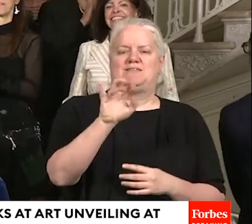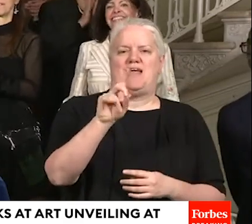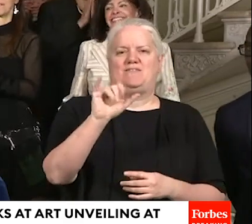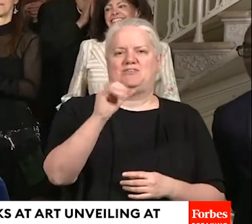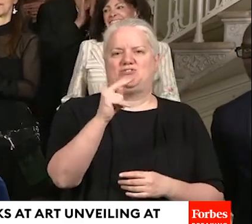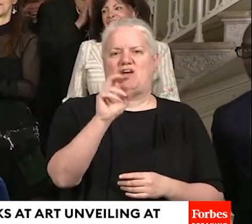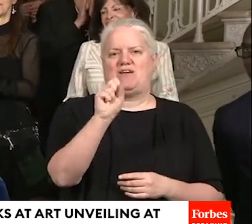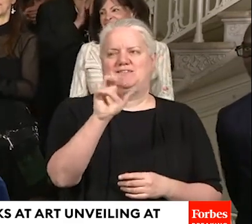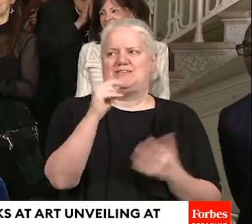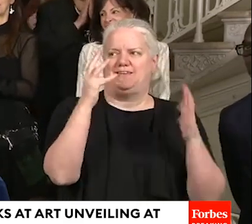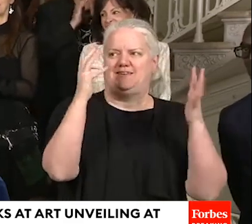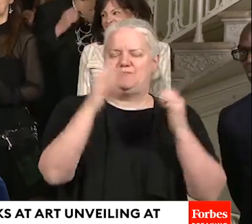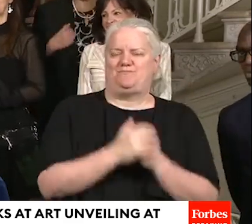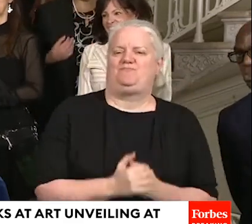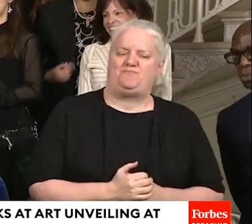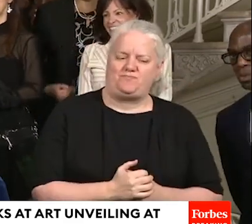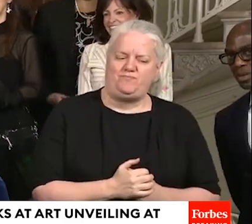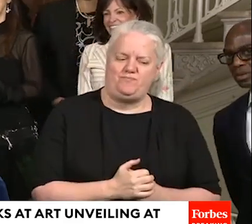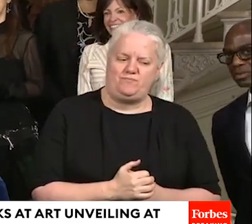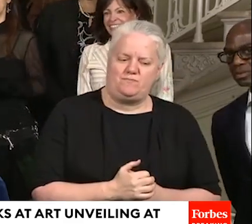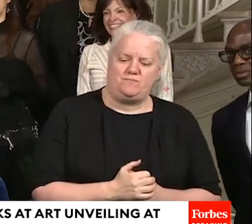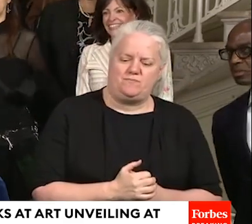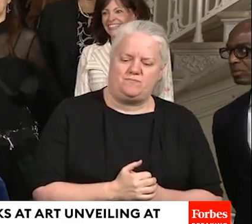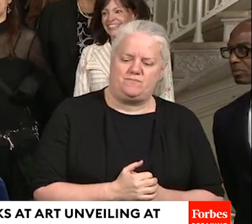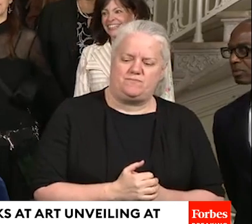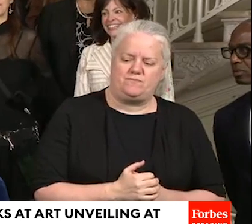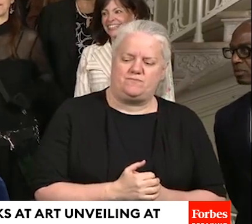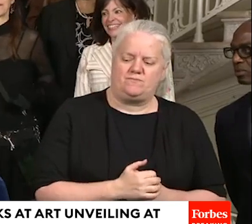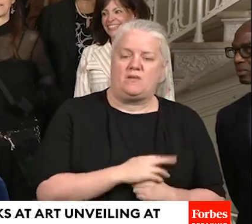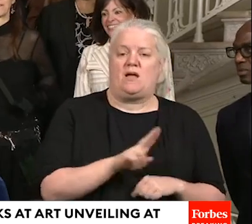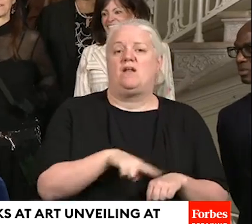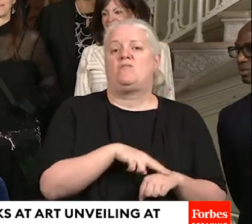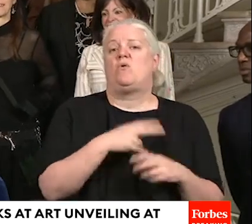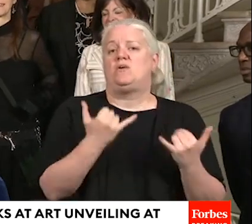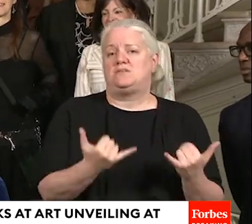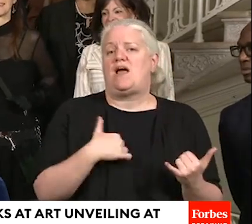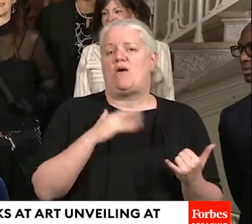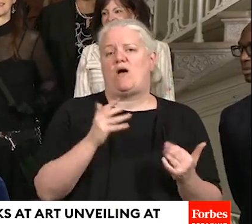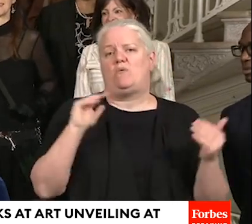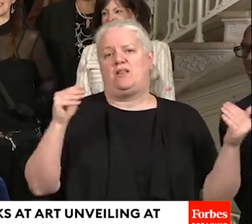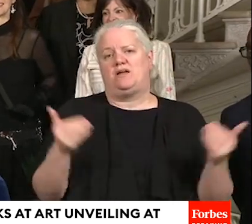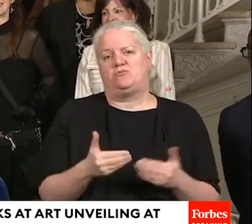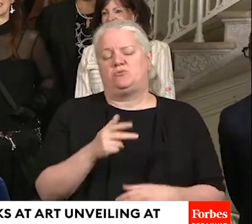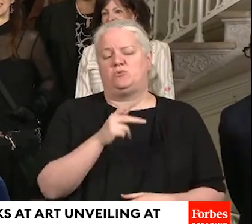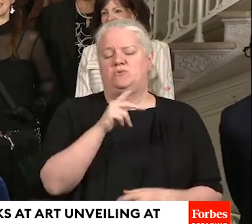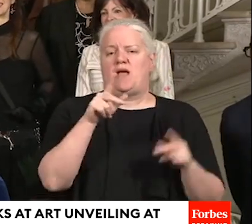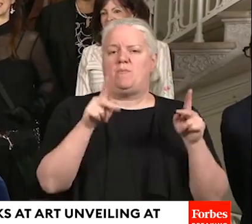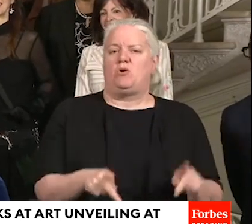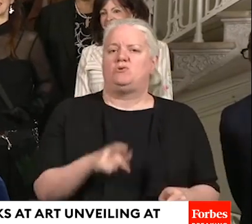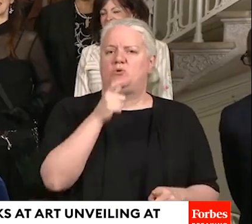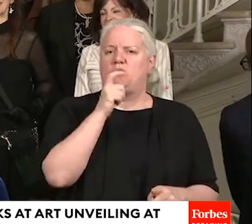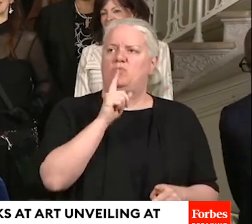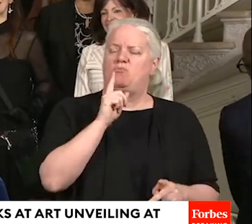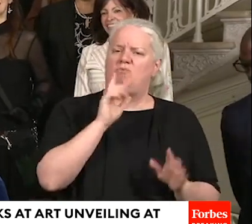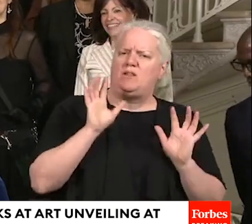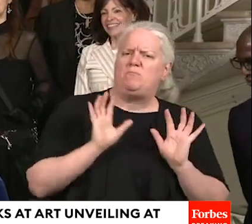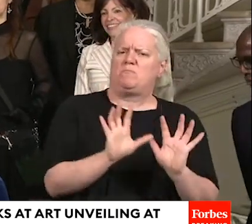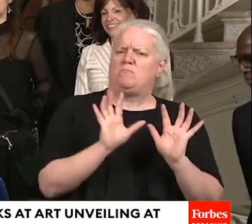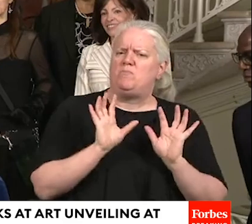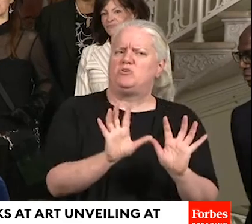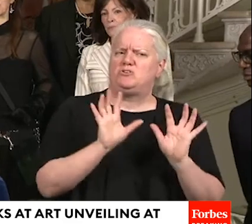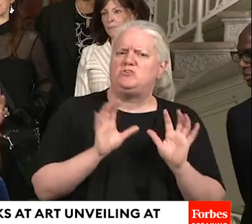partners. And of course, I want to now introduce the person who has really pushed us to make